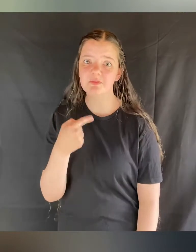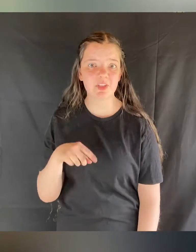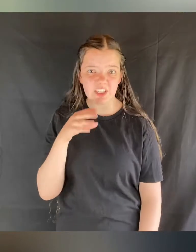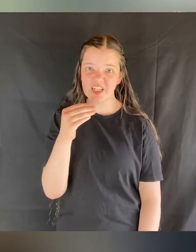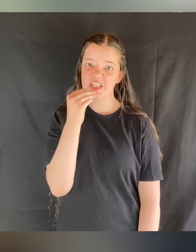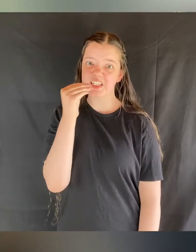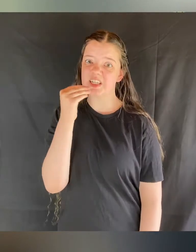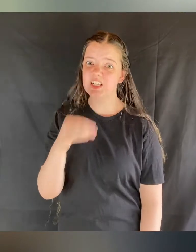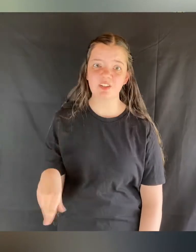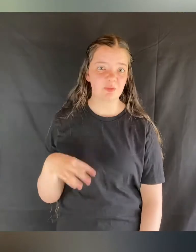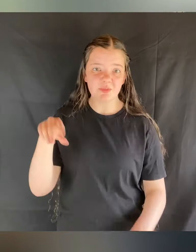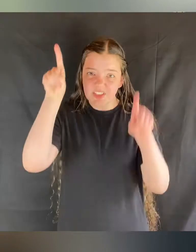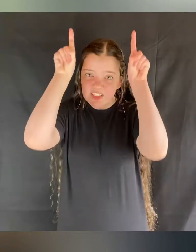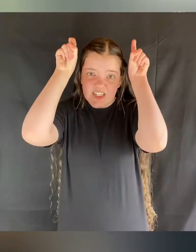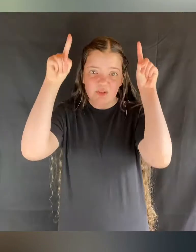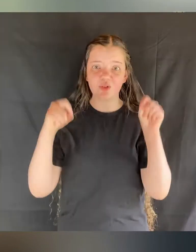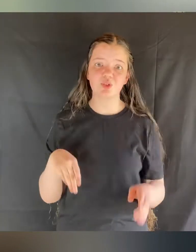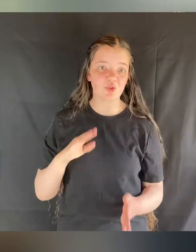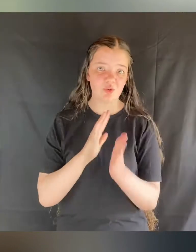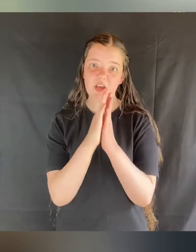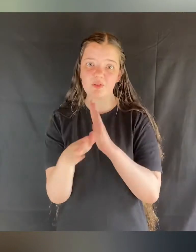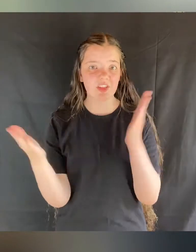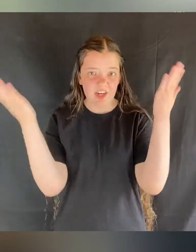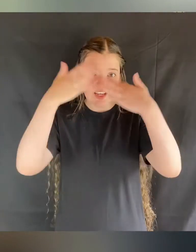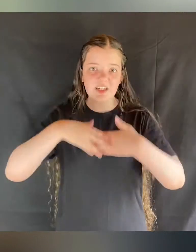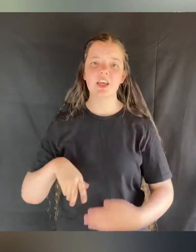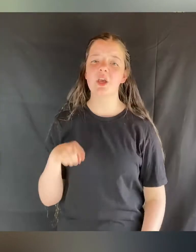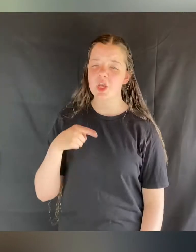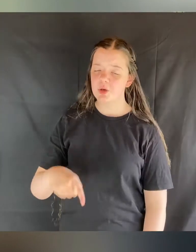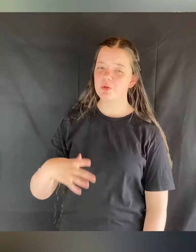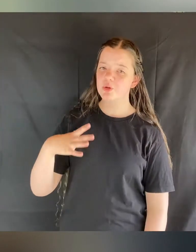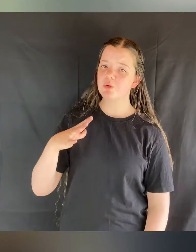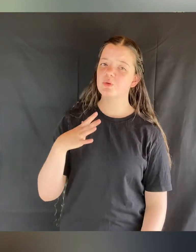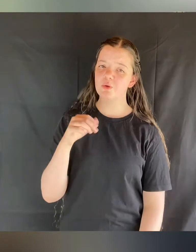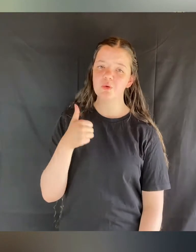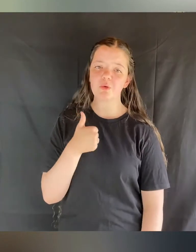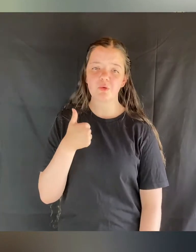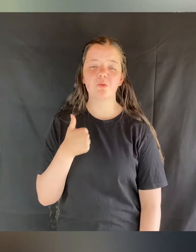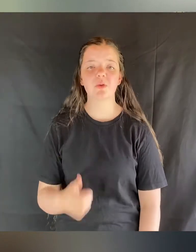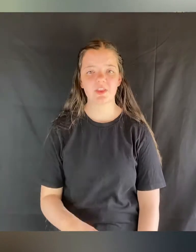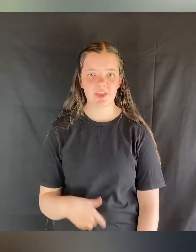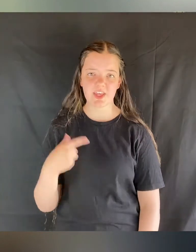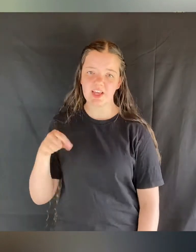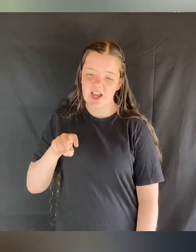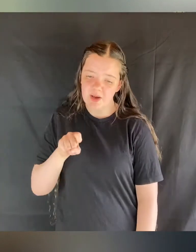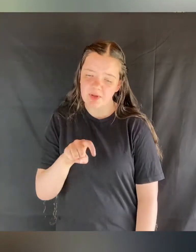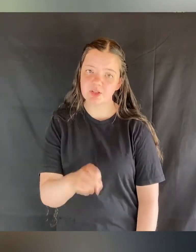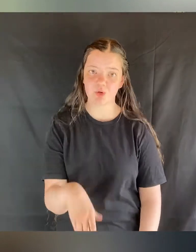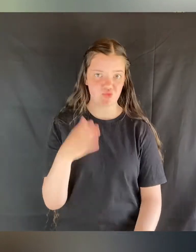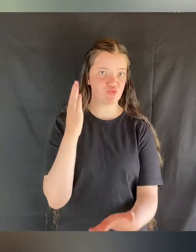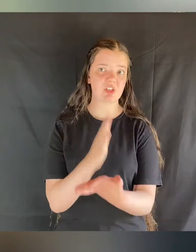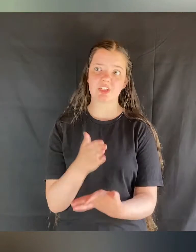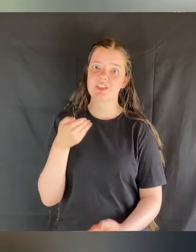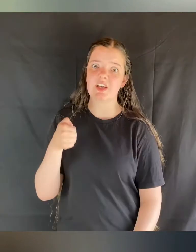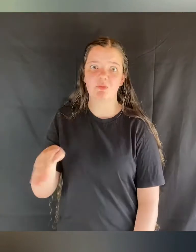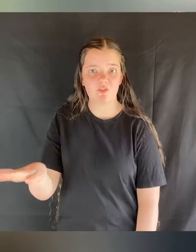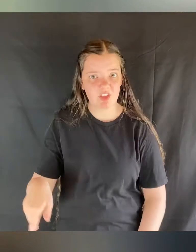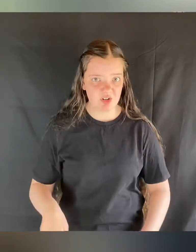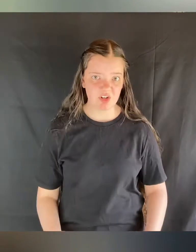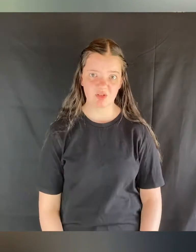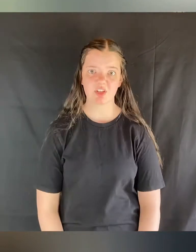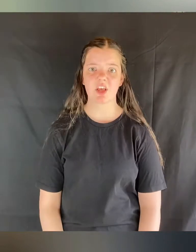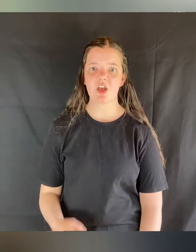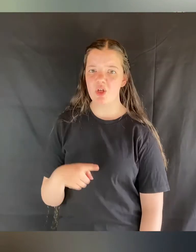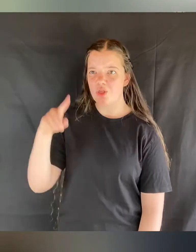some snails throughout the night. He would cope with caterpillars, but what really sent him off the rails was the